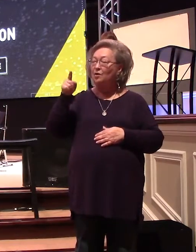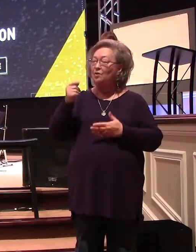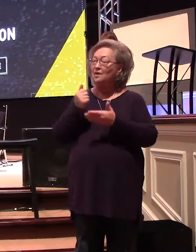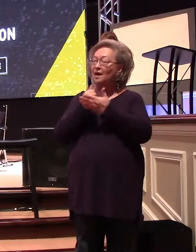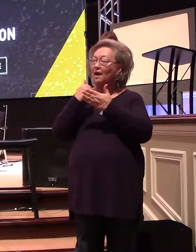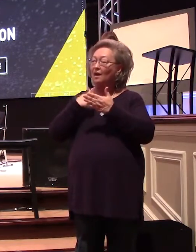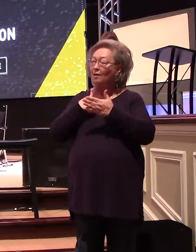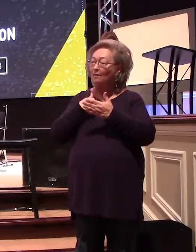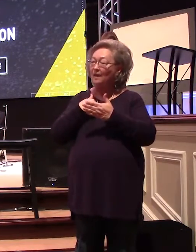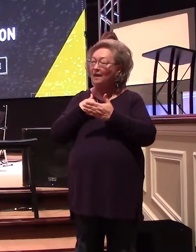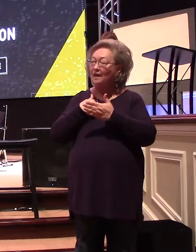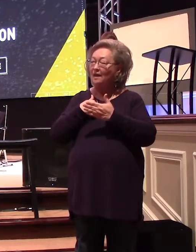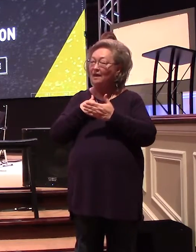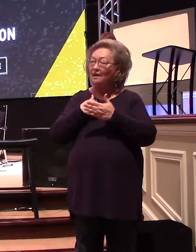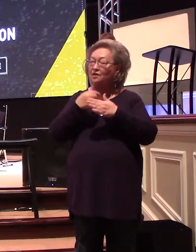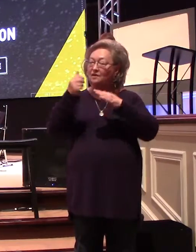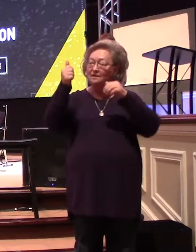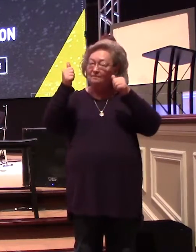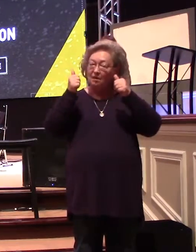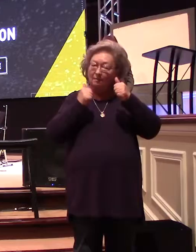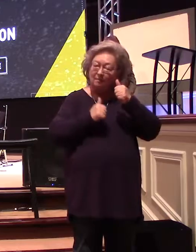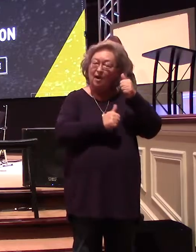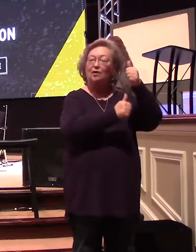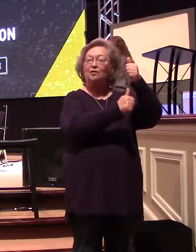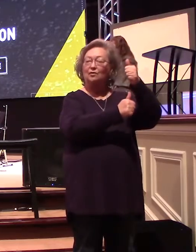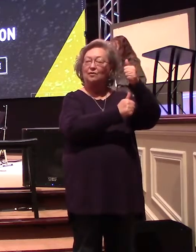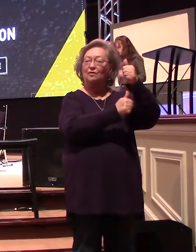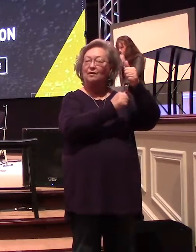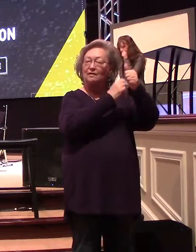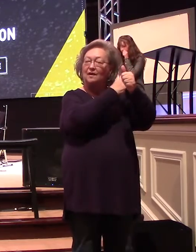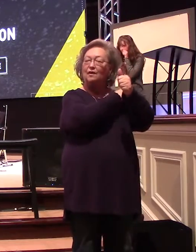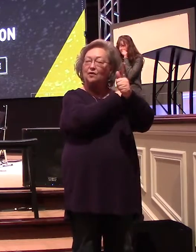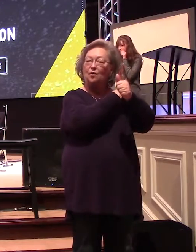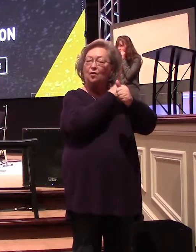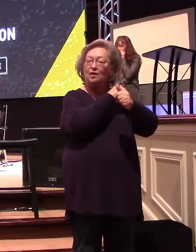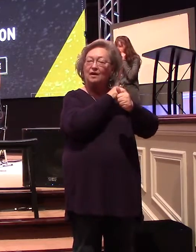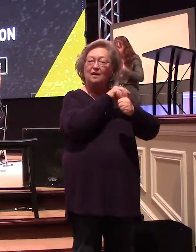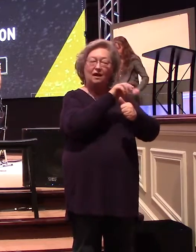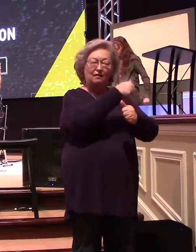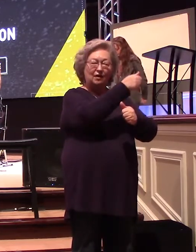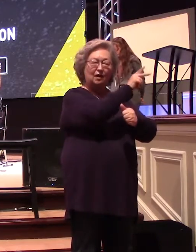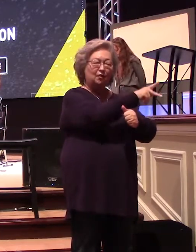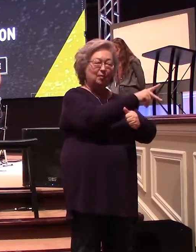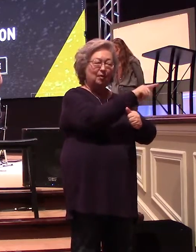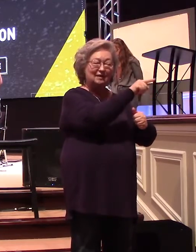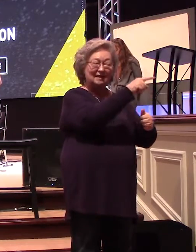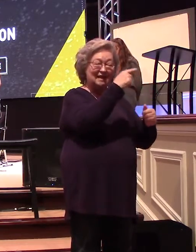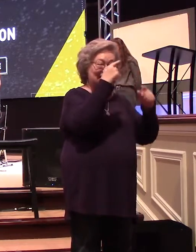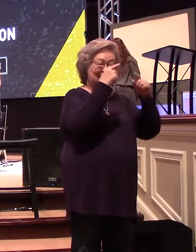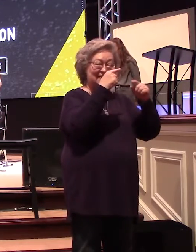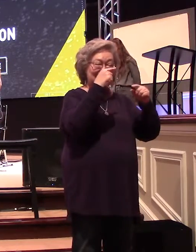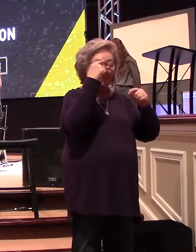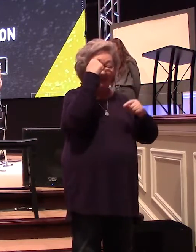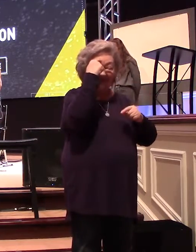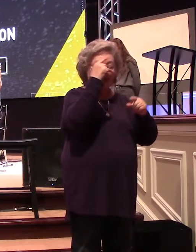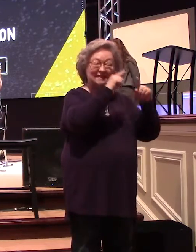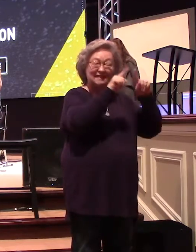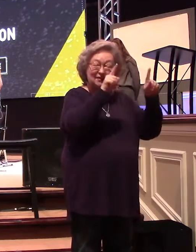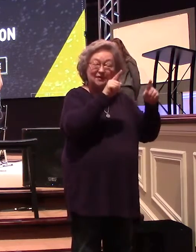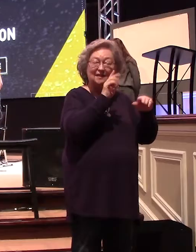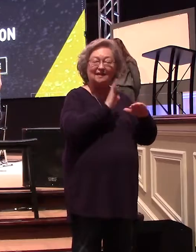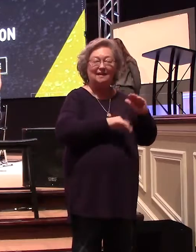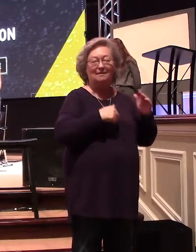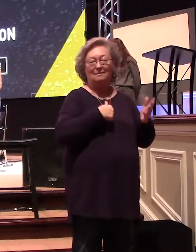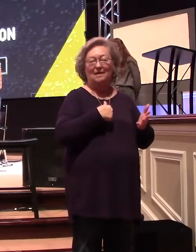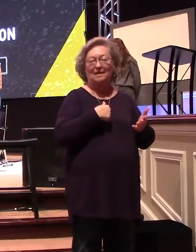authority of someone who thinks differently than me and has a different way of doing things.